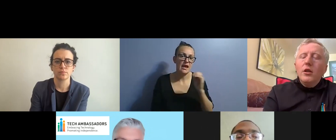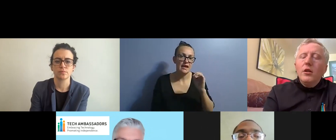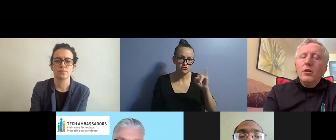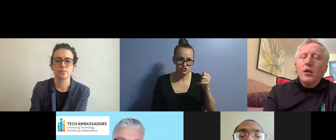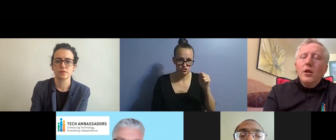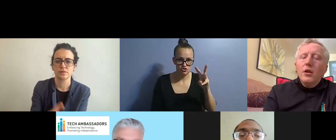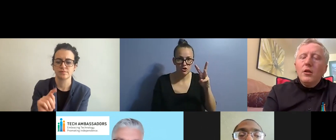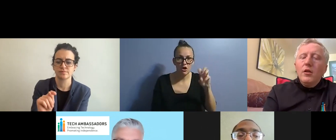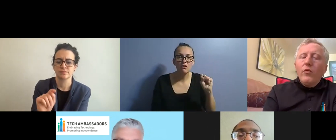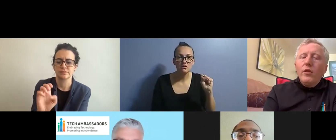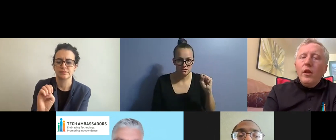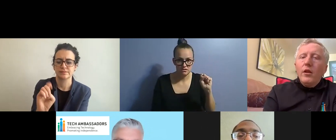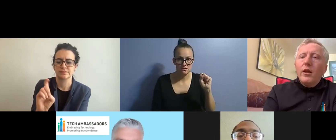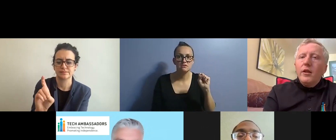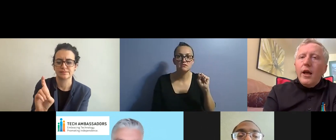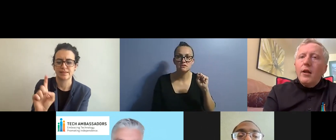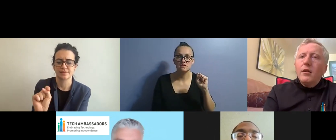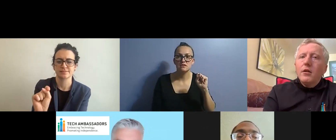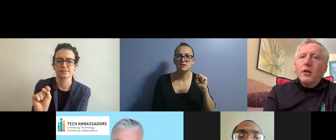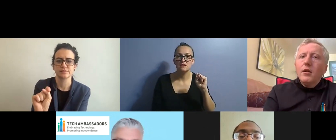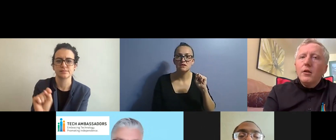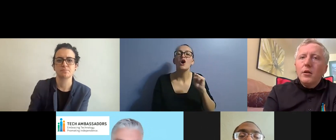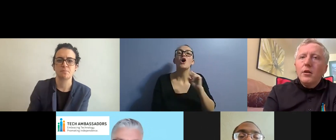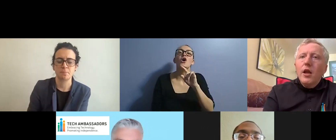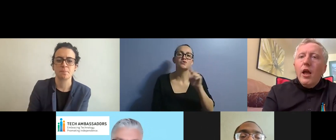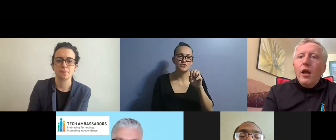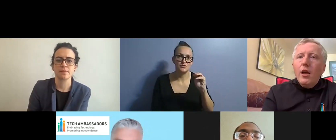JAWS and different things like that.